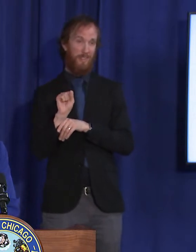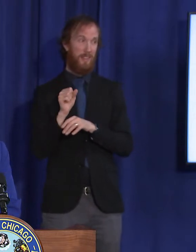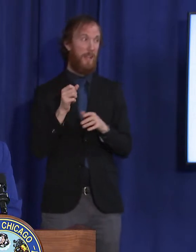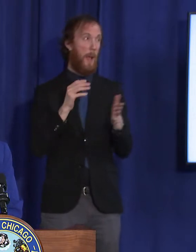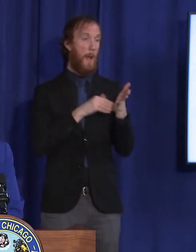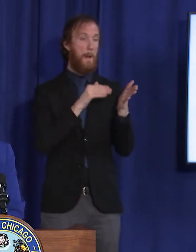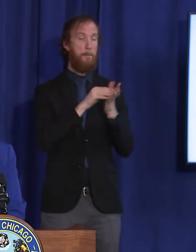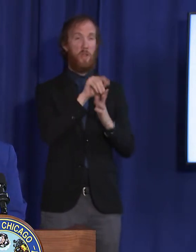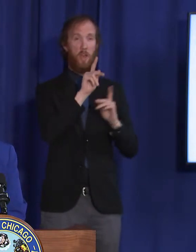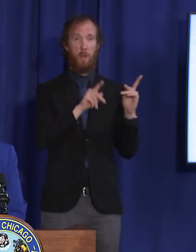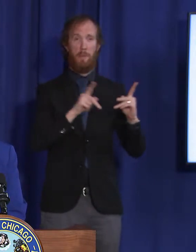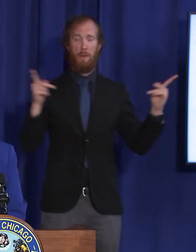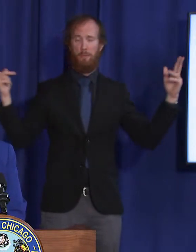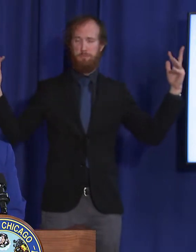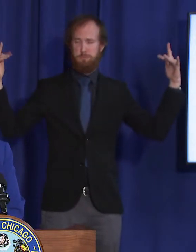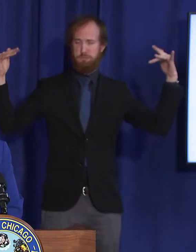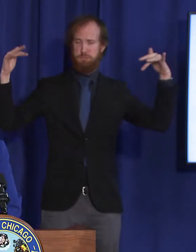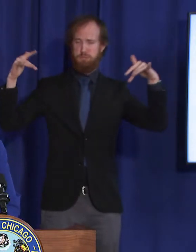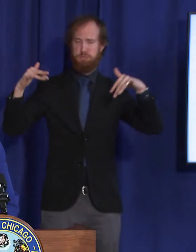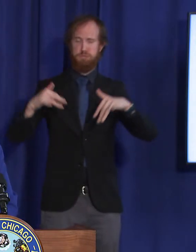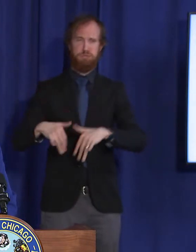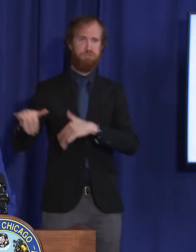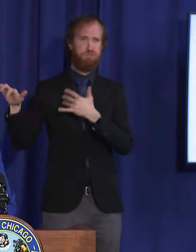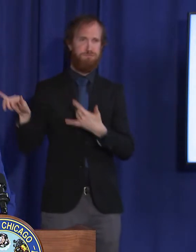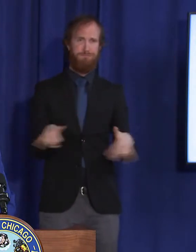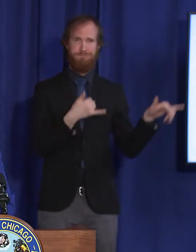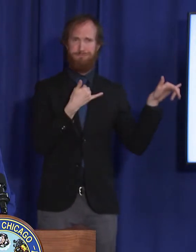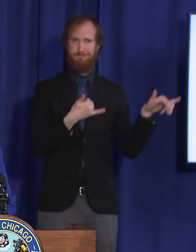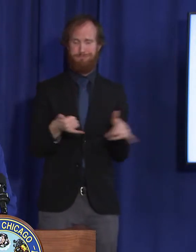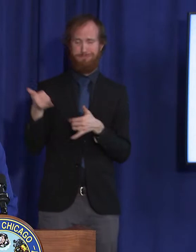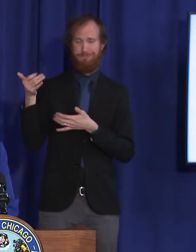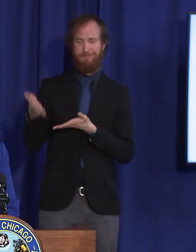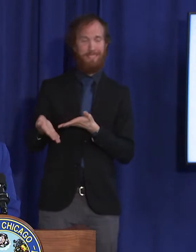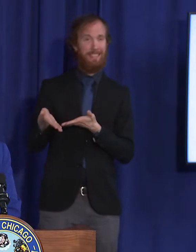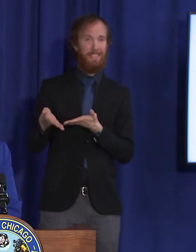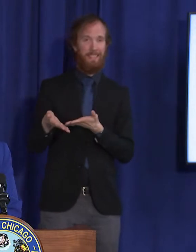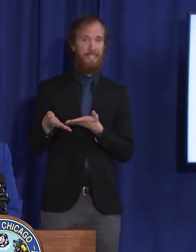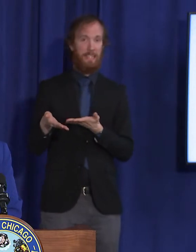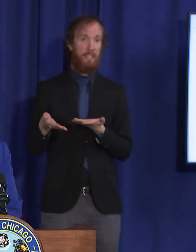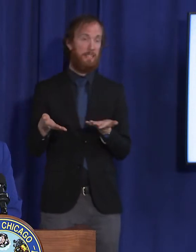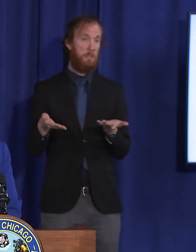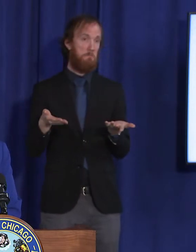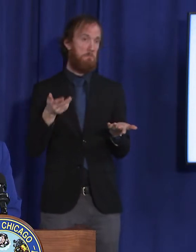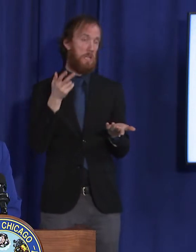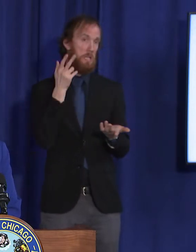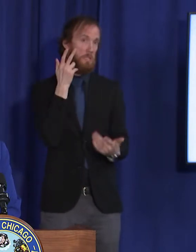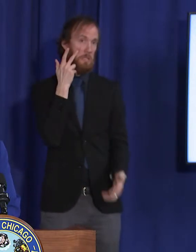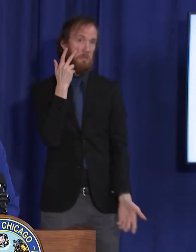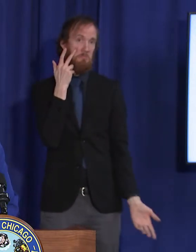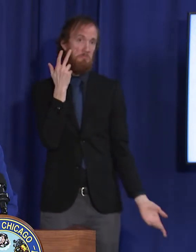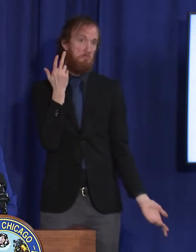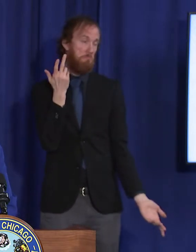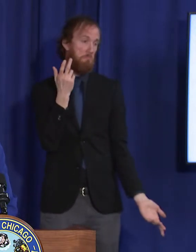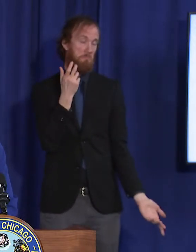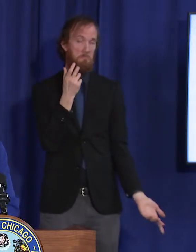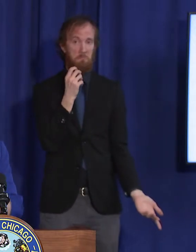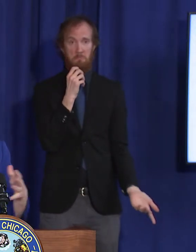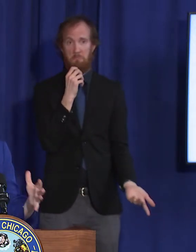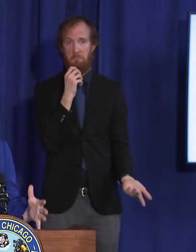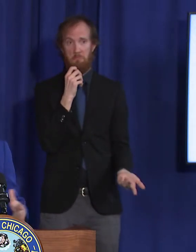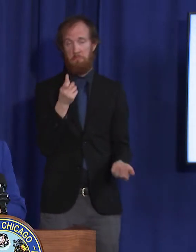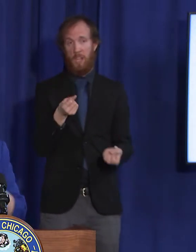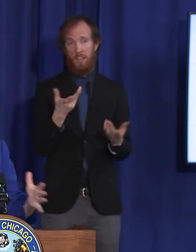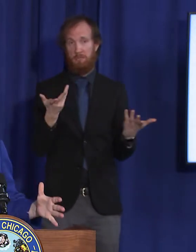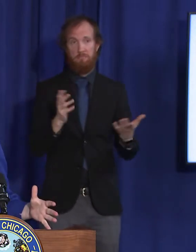up to party. And they've not seen much of a trouble. They really haven't, which doesn't